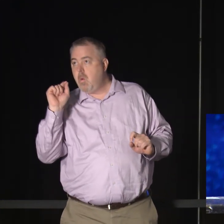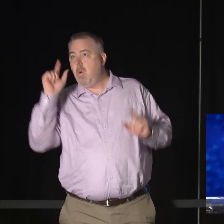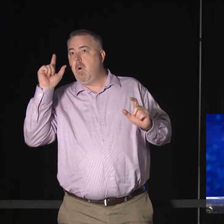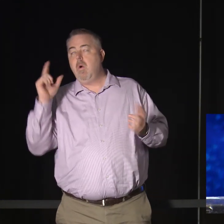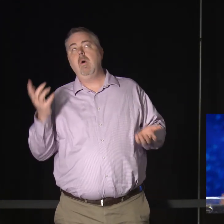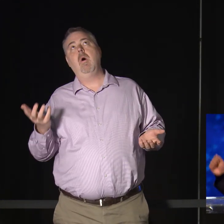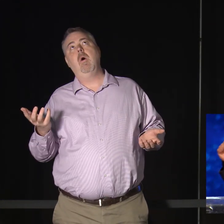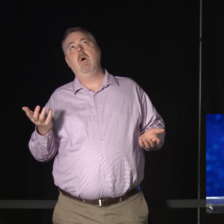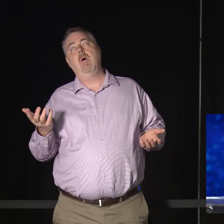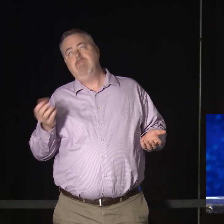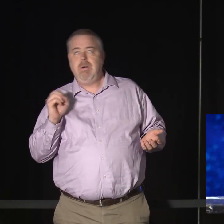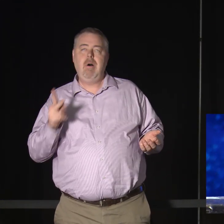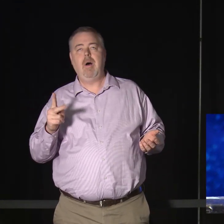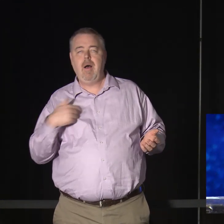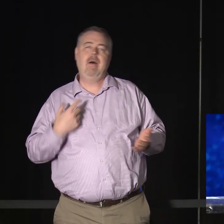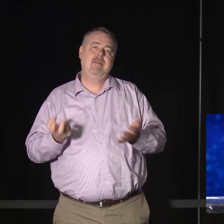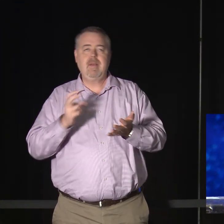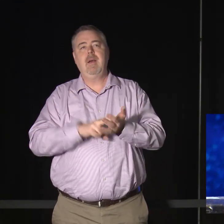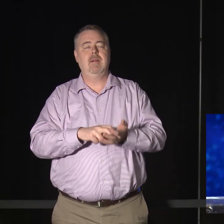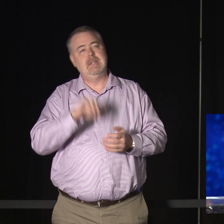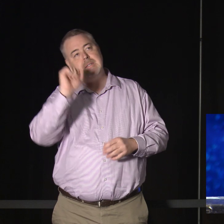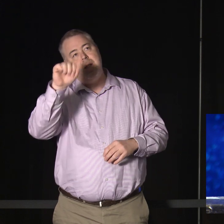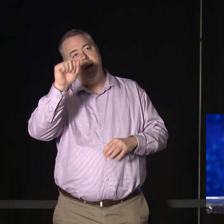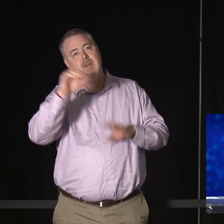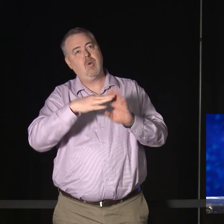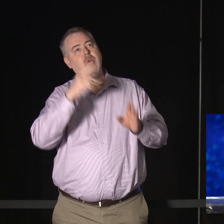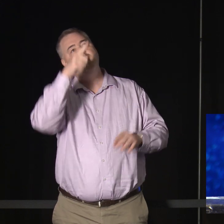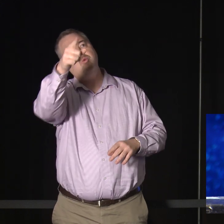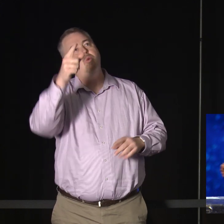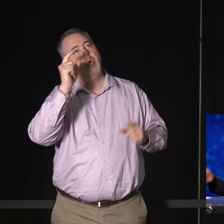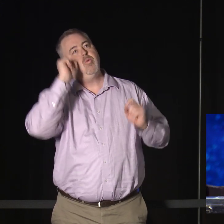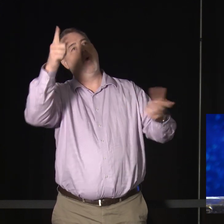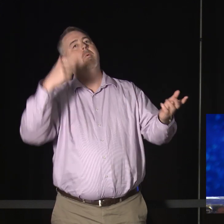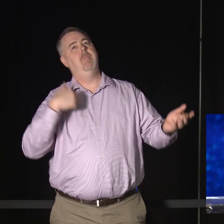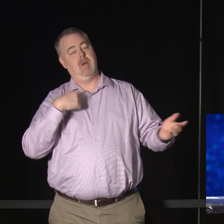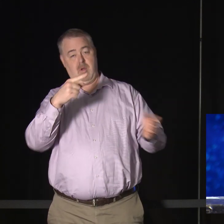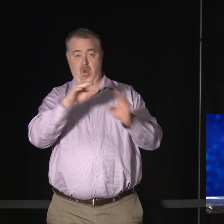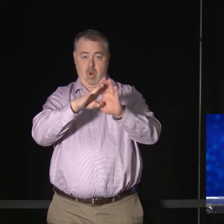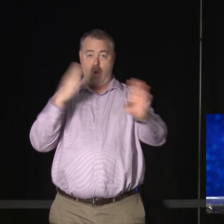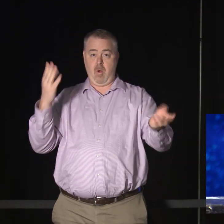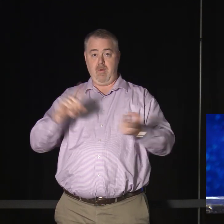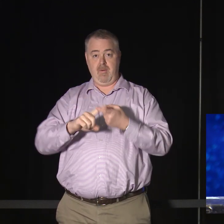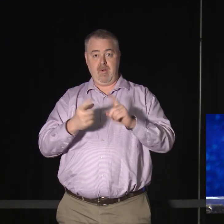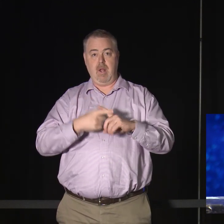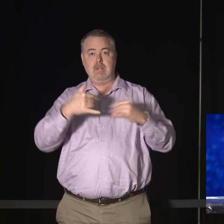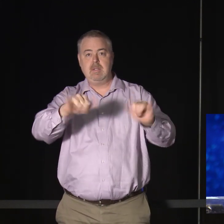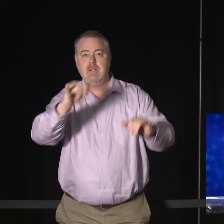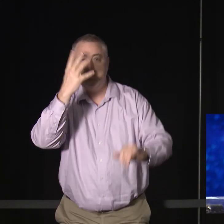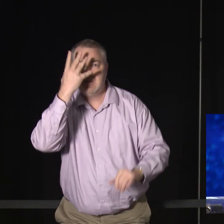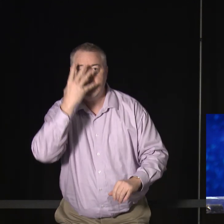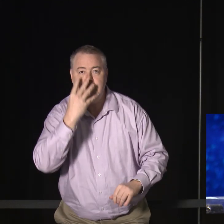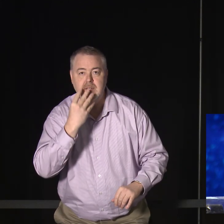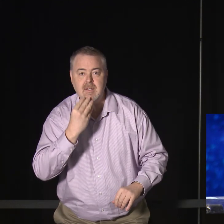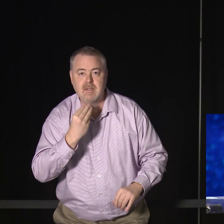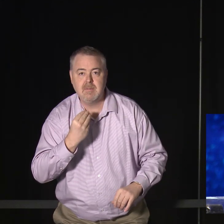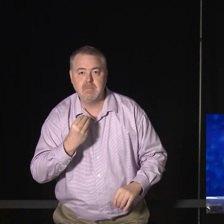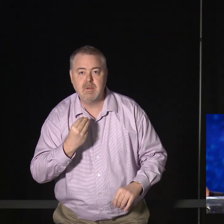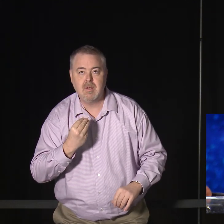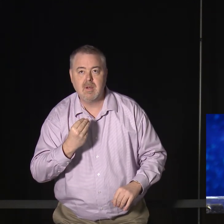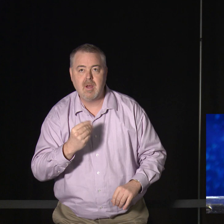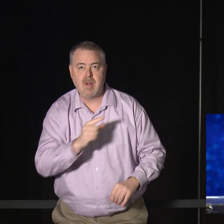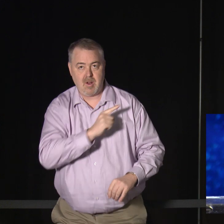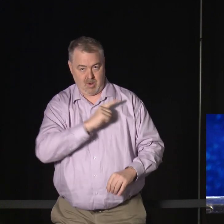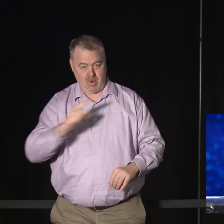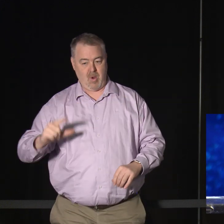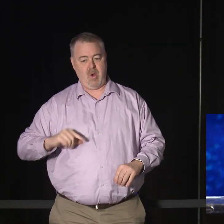said, okay, I'll get up. And she knocked on her friend's door, said, you woke me up. And when she opened the door, her friend was still sleeping. The Lord